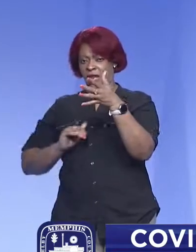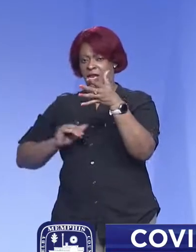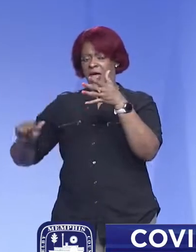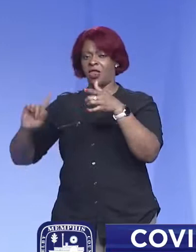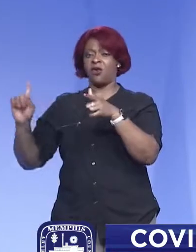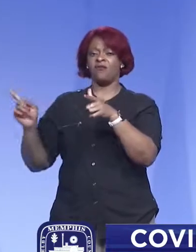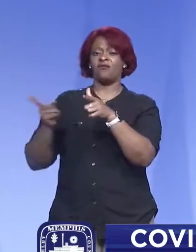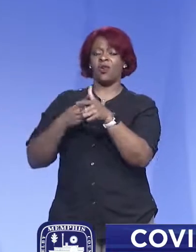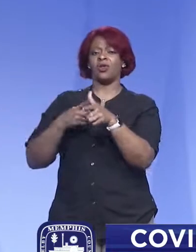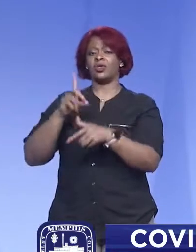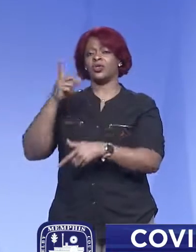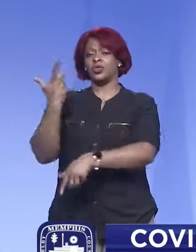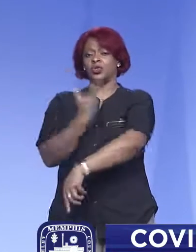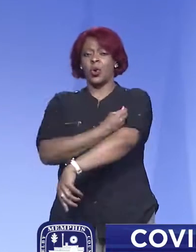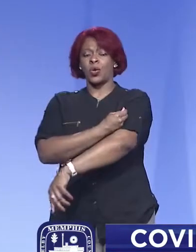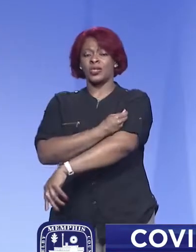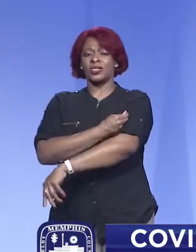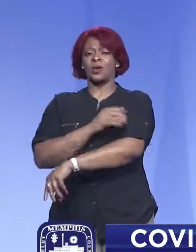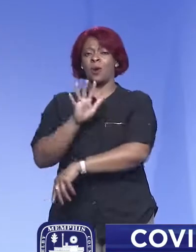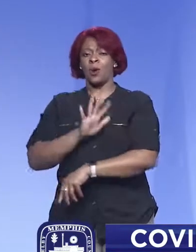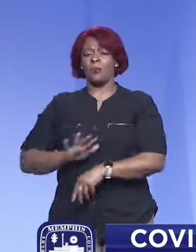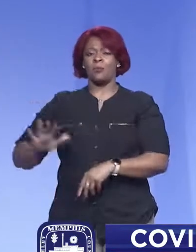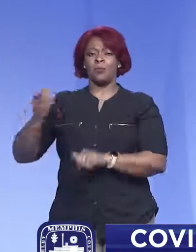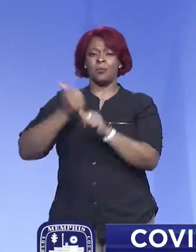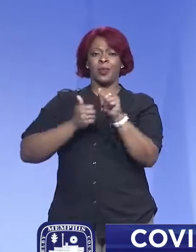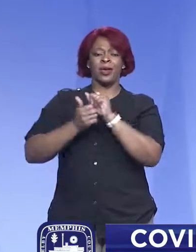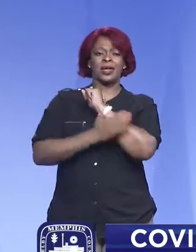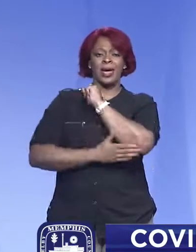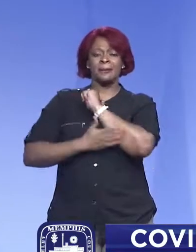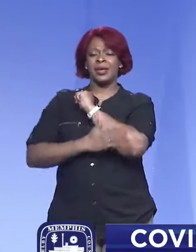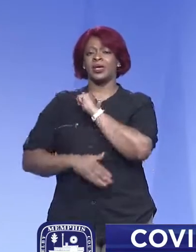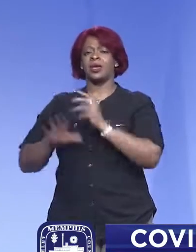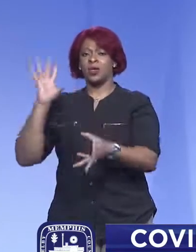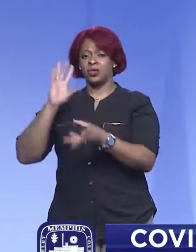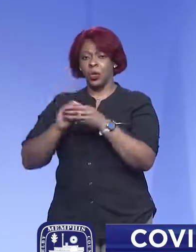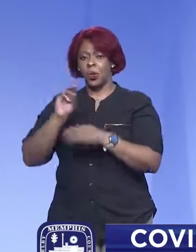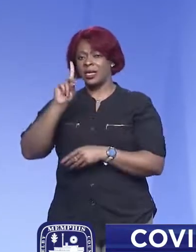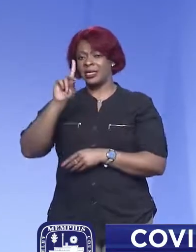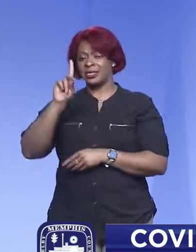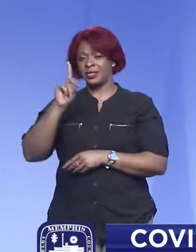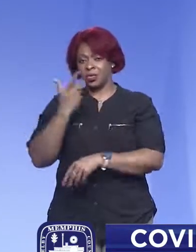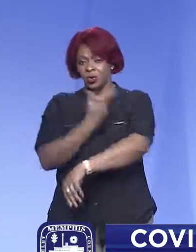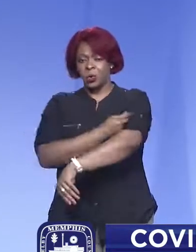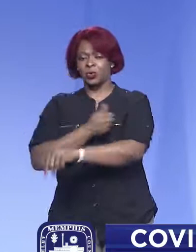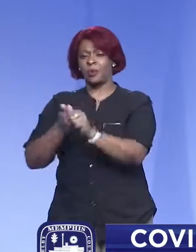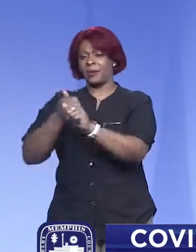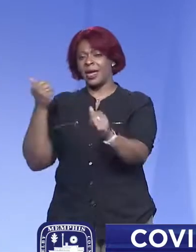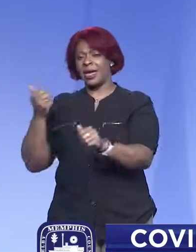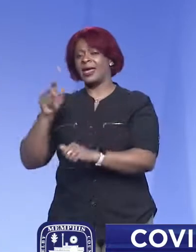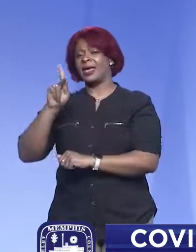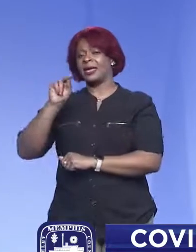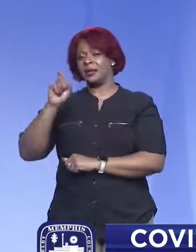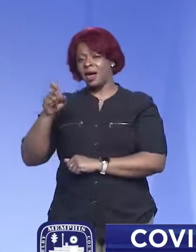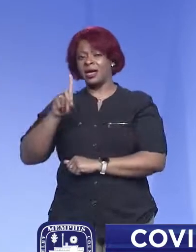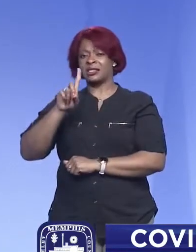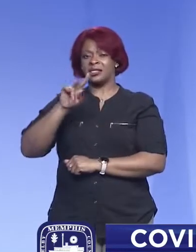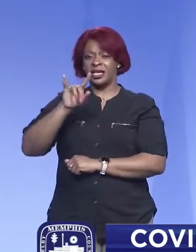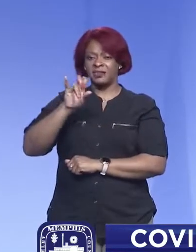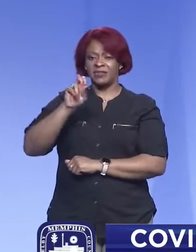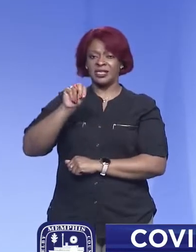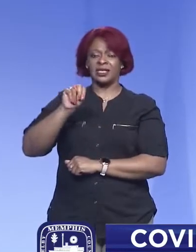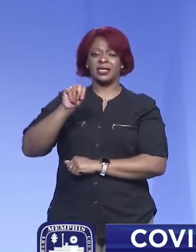per capita. Total doses were way behind the average. Davidson County, Knox County, 60% above